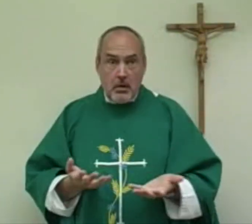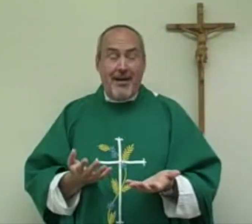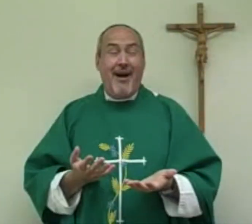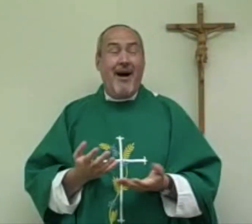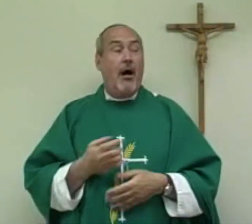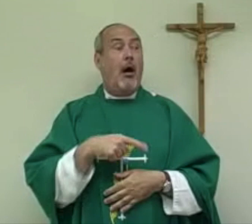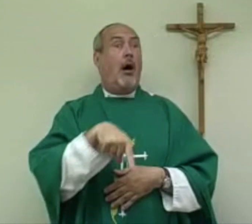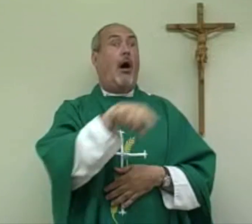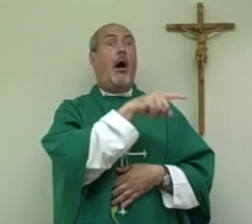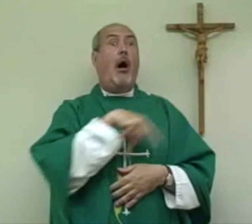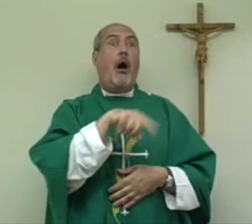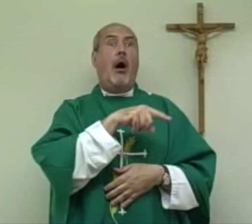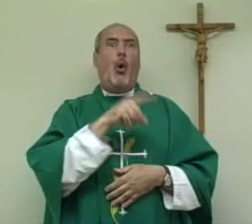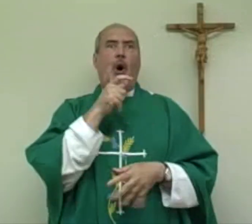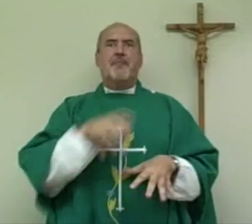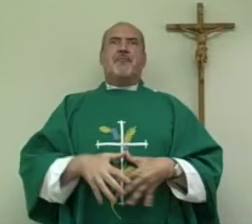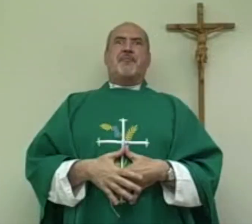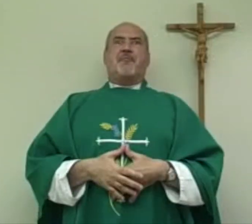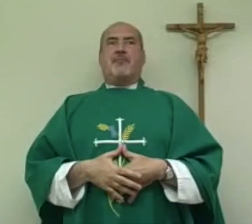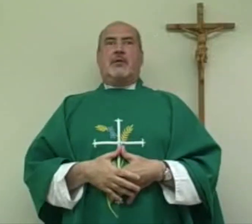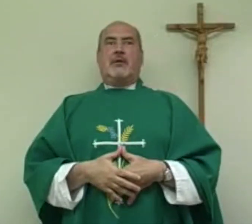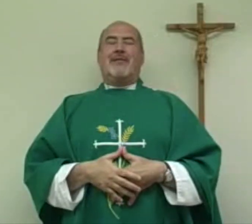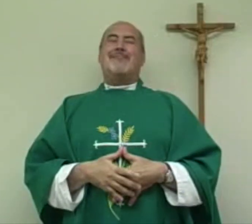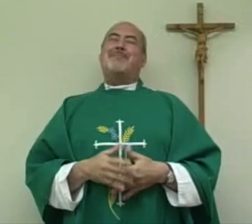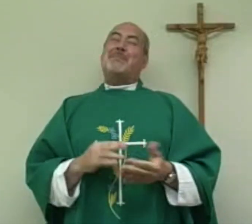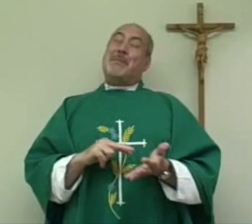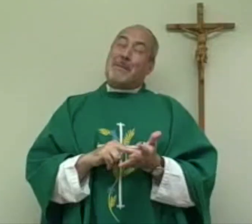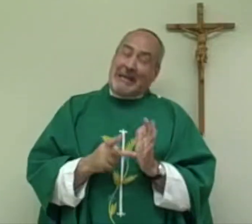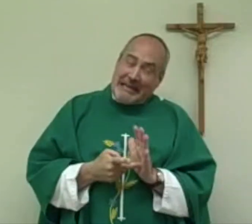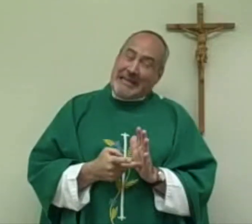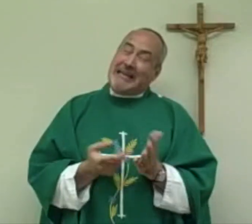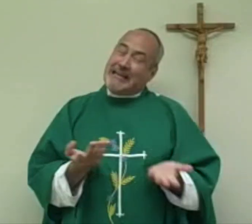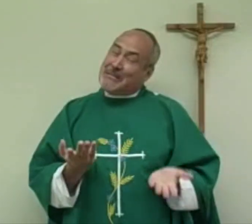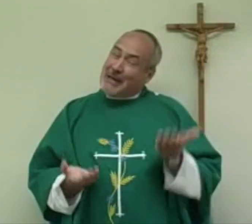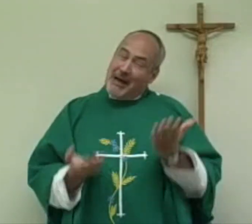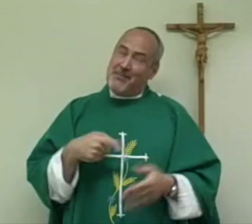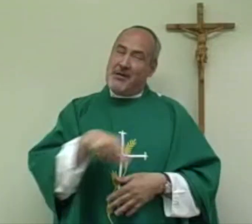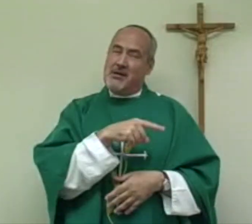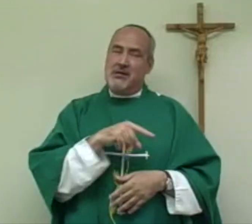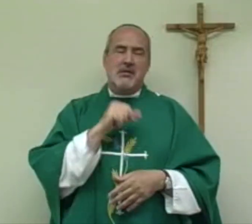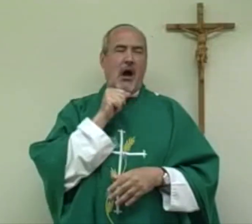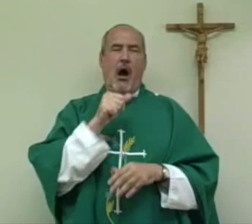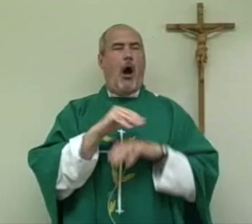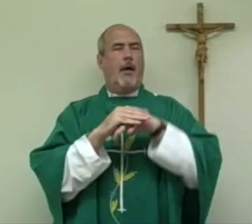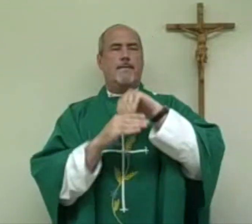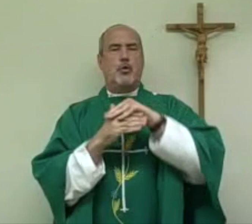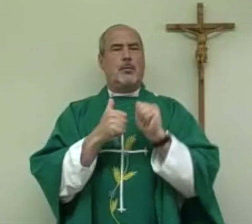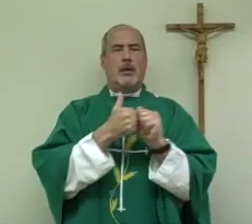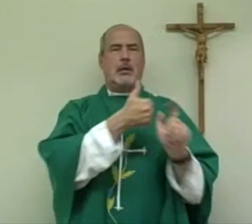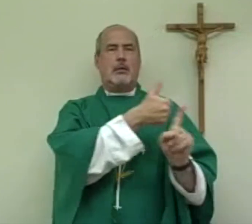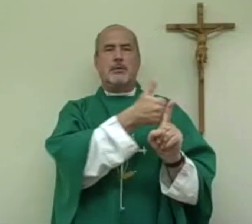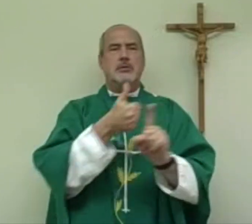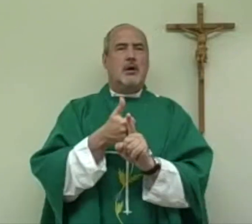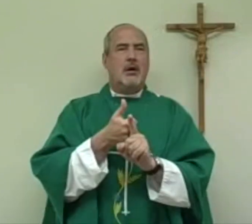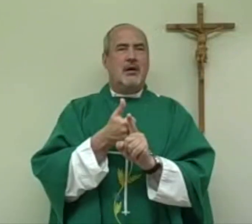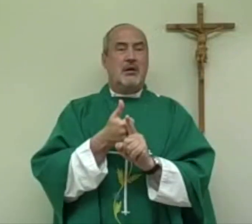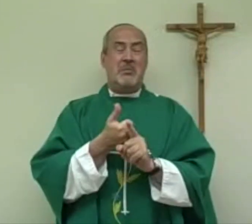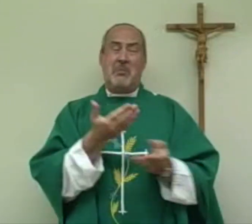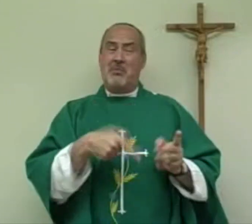Why does that difference exist? Well, what I believe is that it probably means that those people who